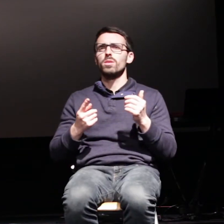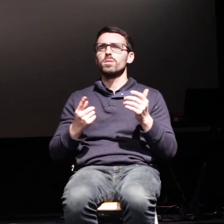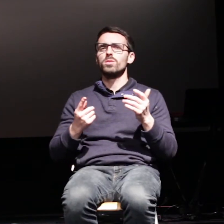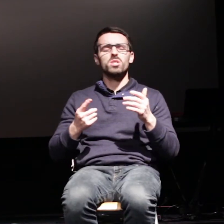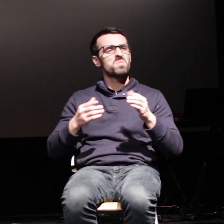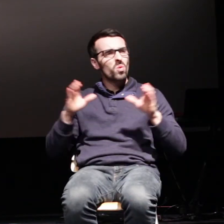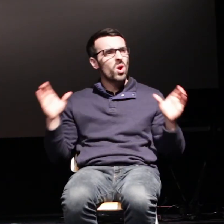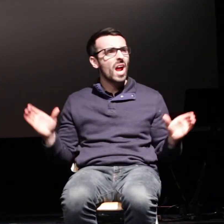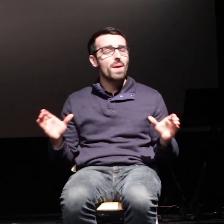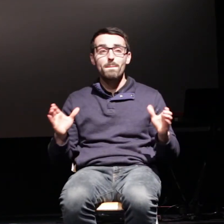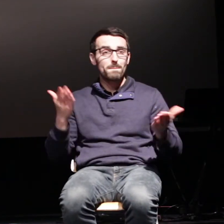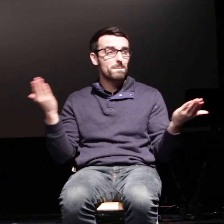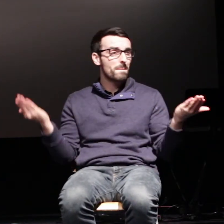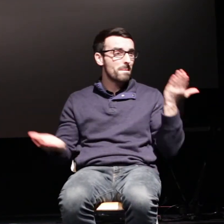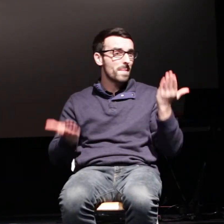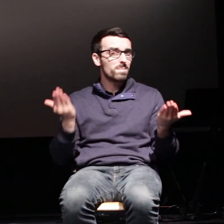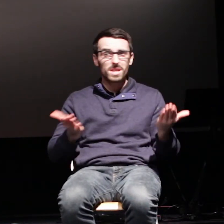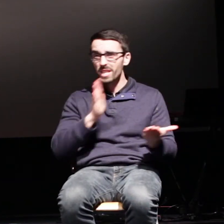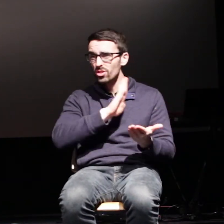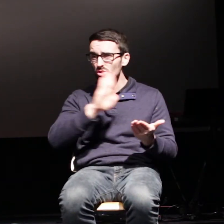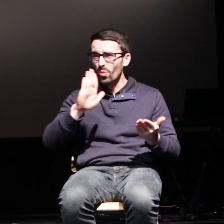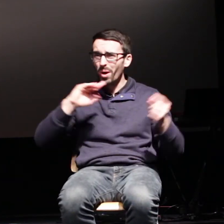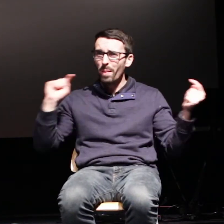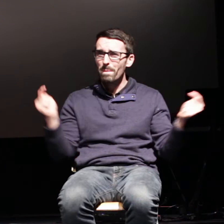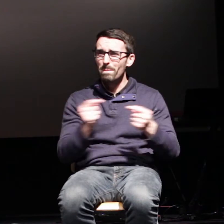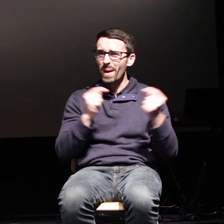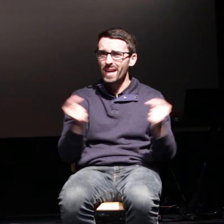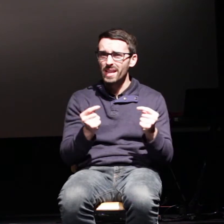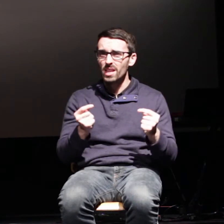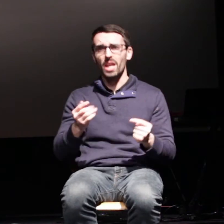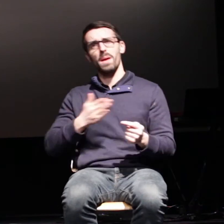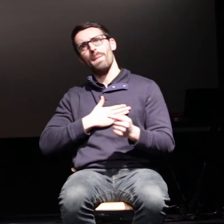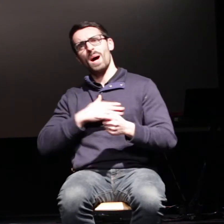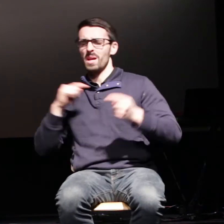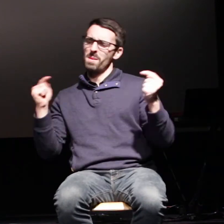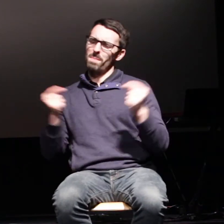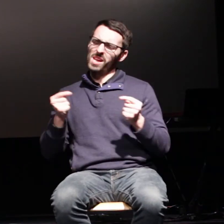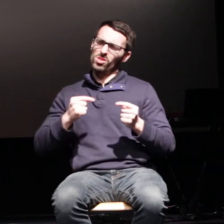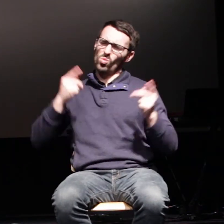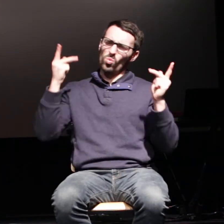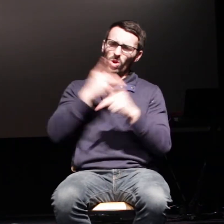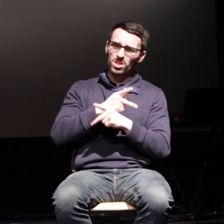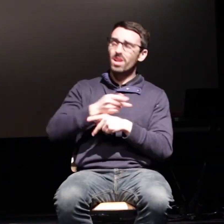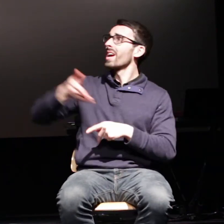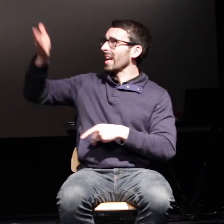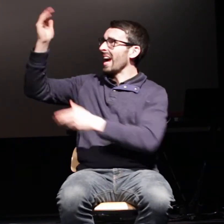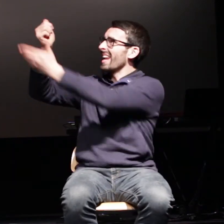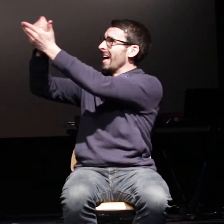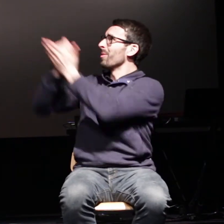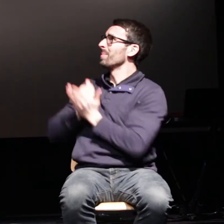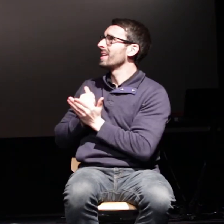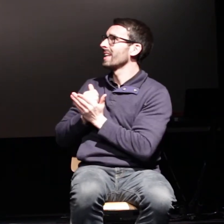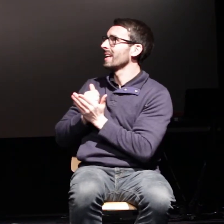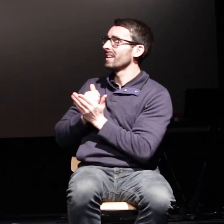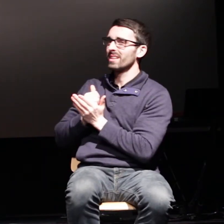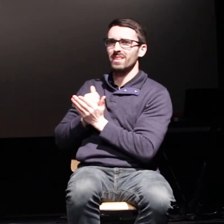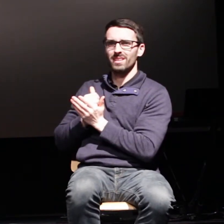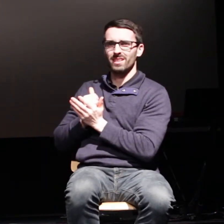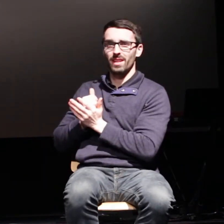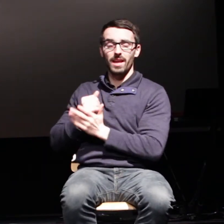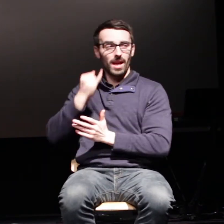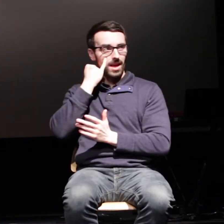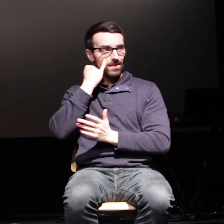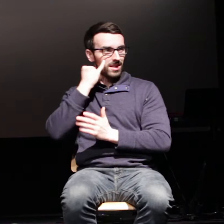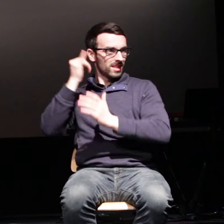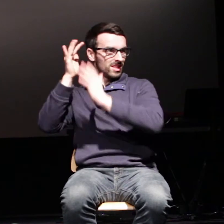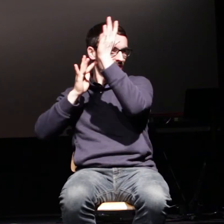maybe it's your pain. My pain is worse than their pain. God, why don't you do something in my life? If Jesus was an ER